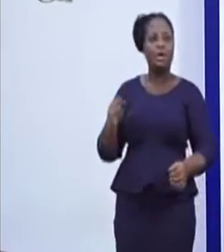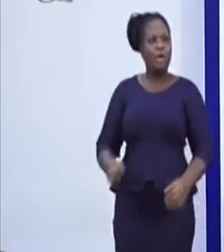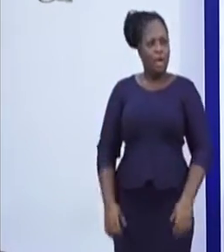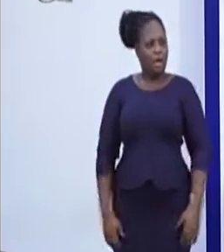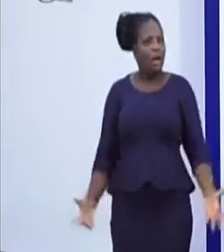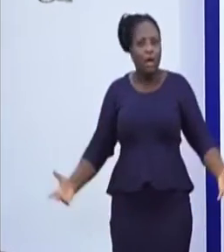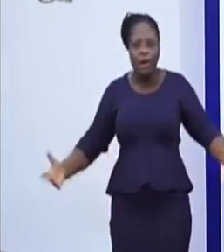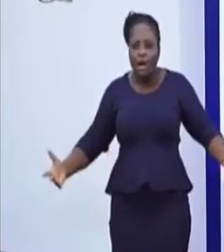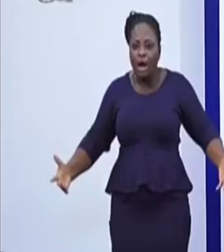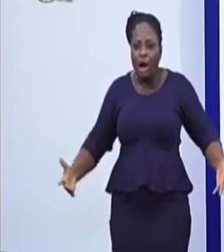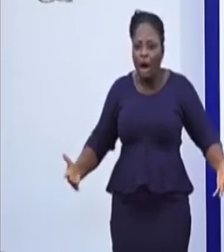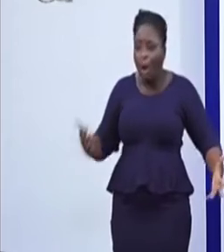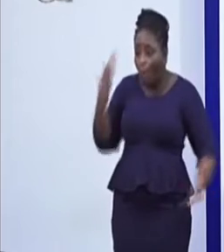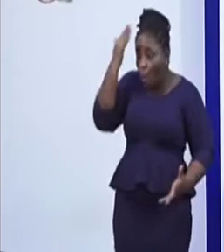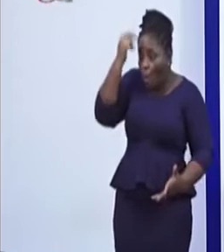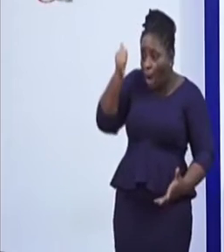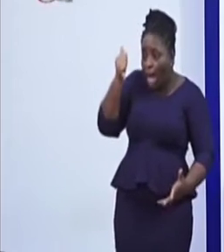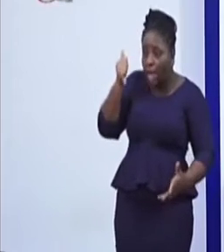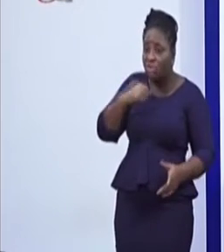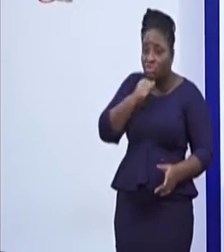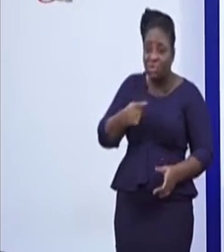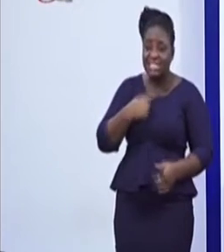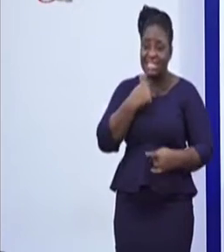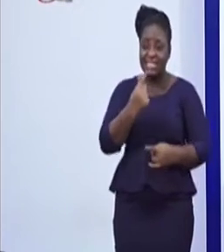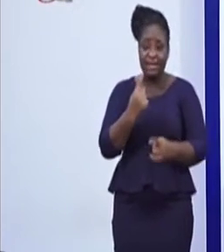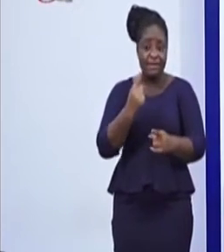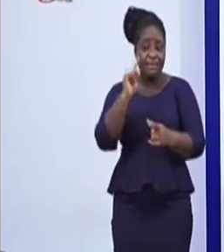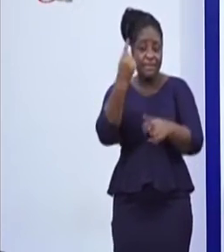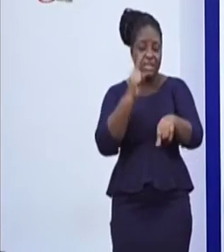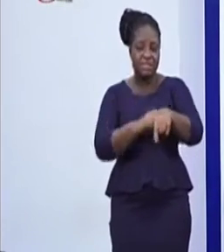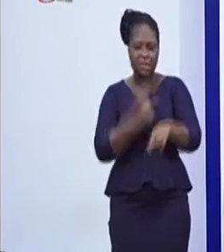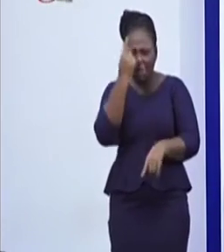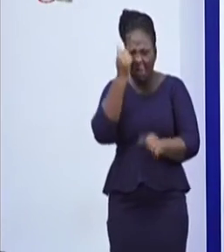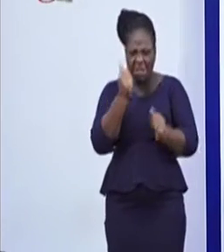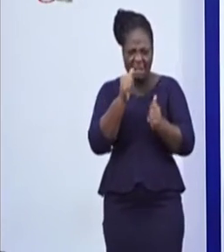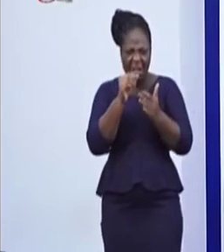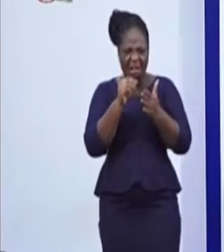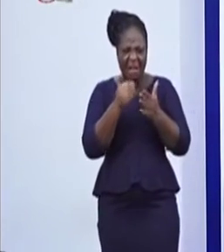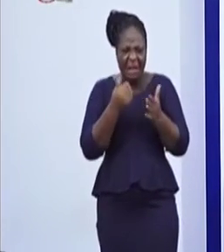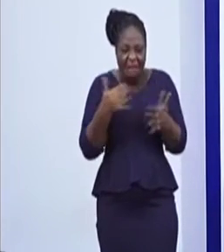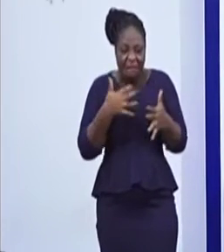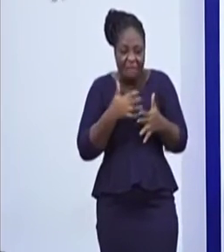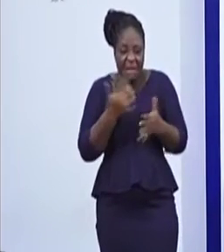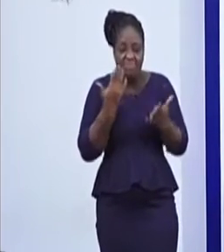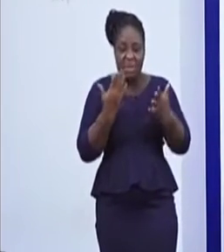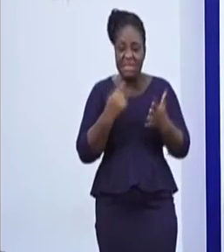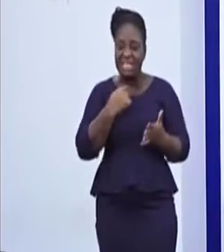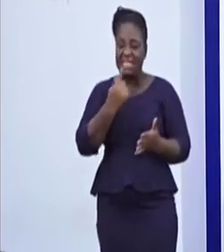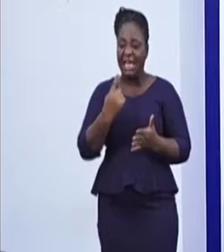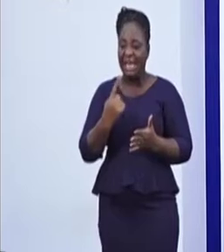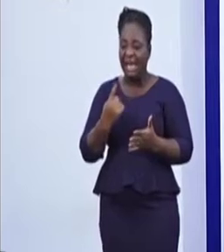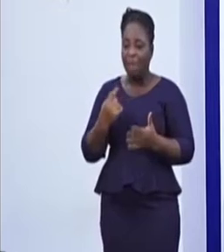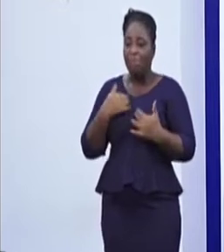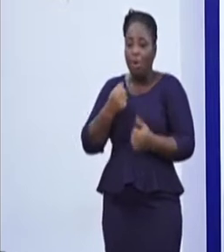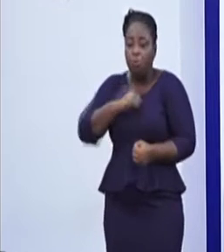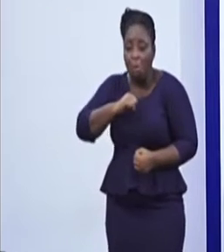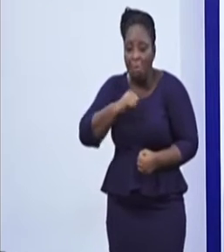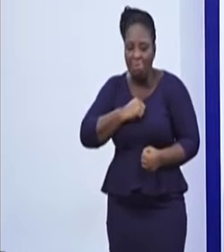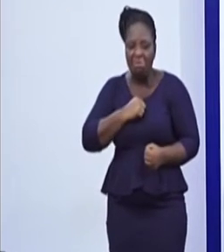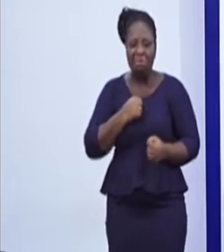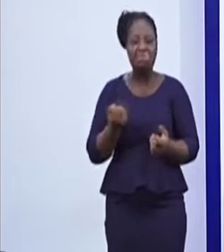the reason why she didn't say so is fear of stigma. She thinks that once I have a cough, I'll be diagnosed